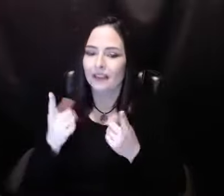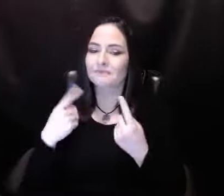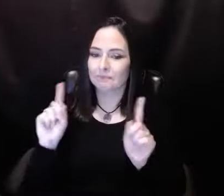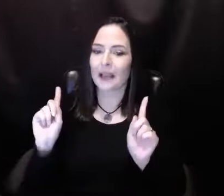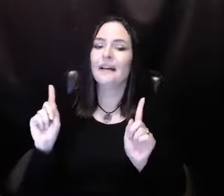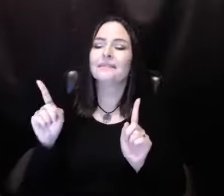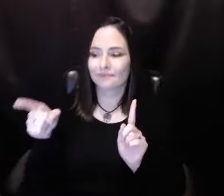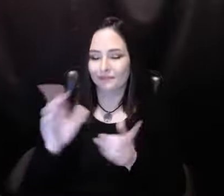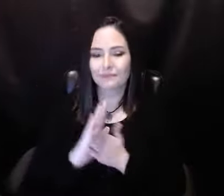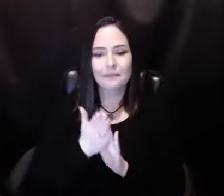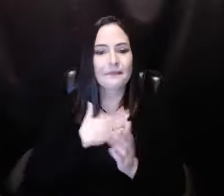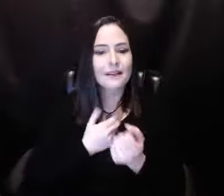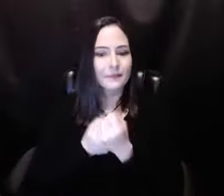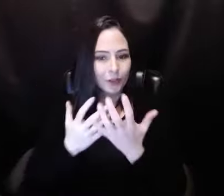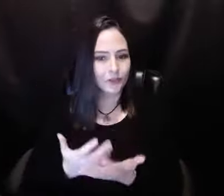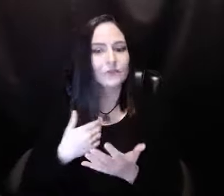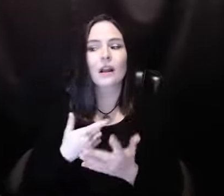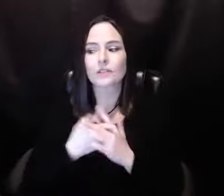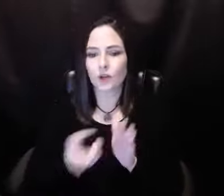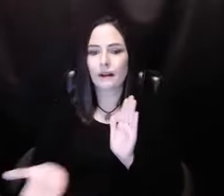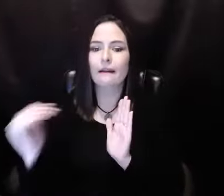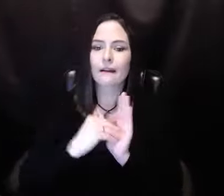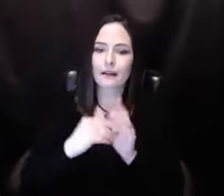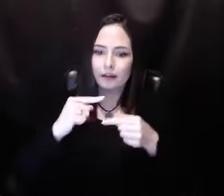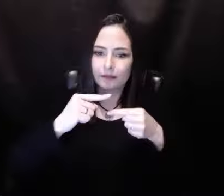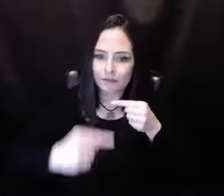And so with her, again, I started to work the steps.